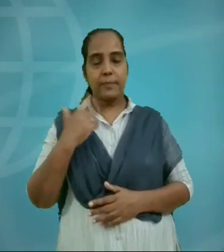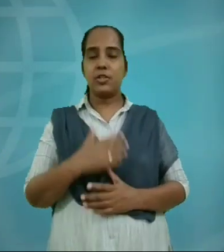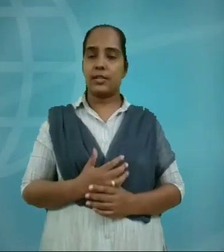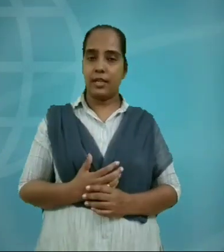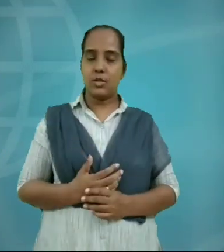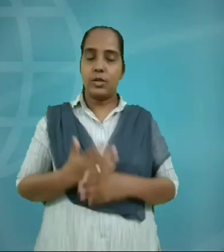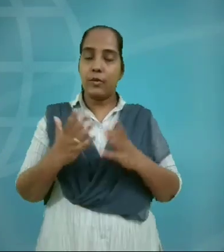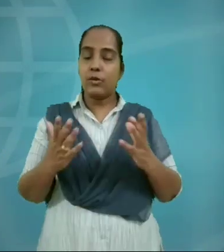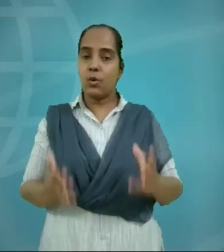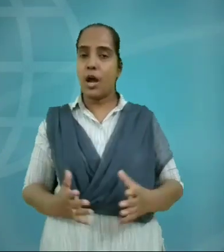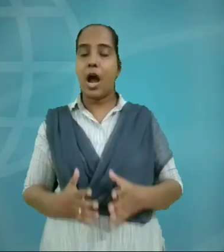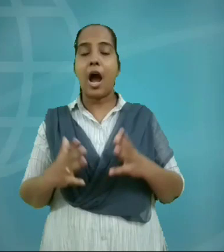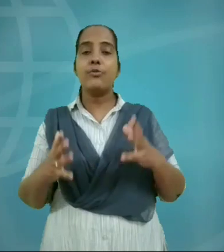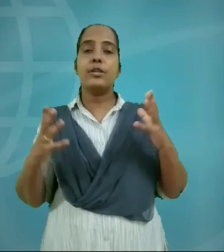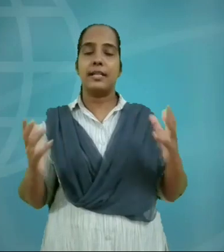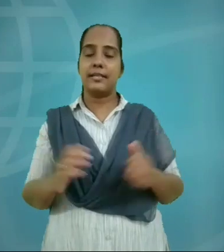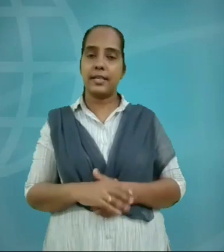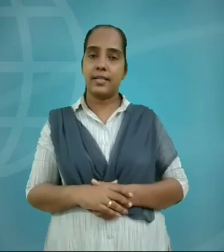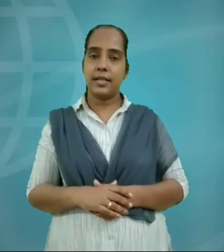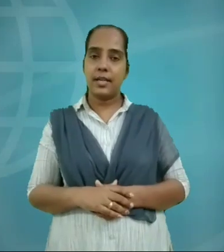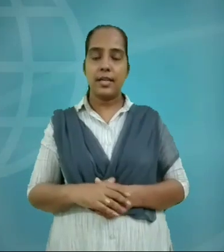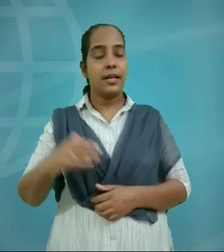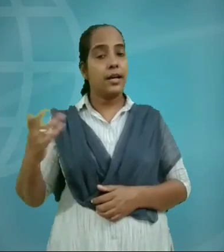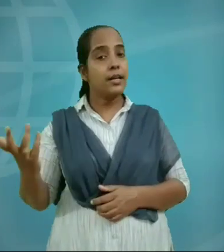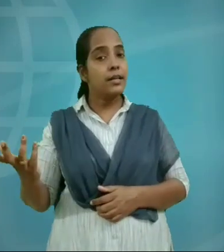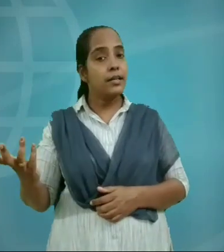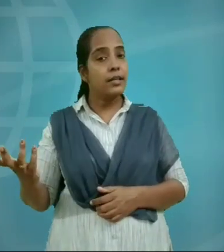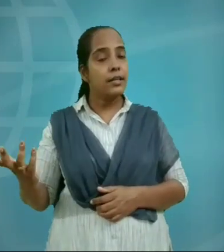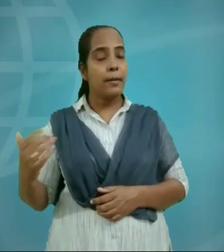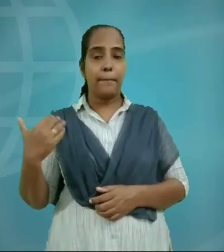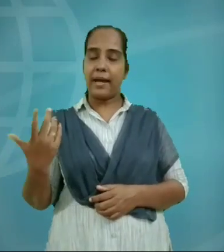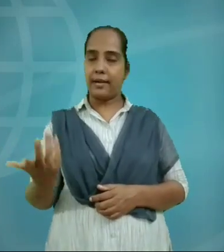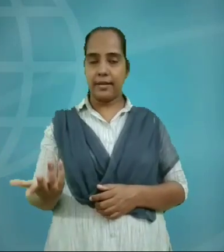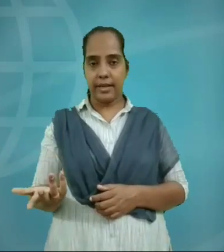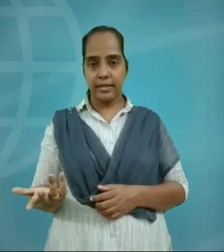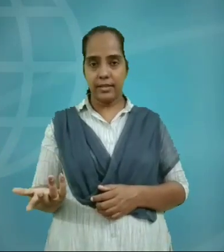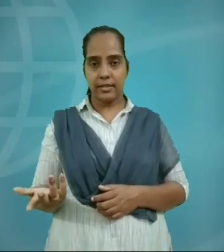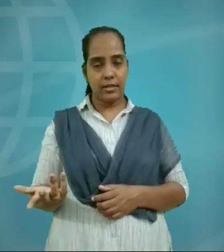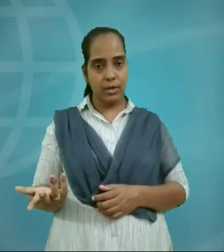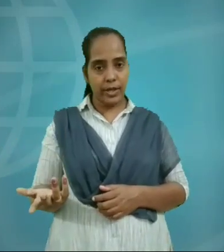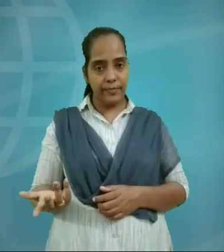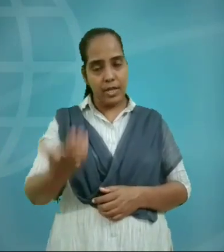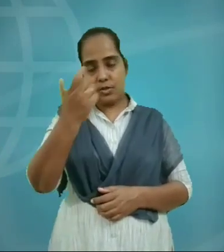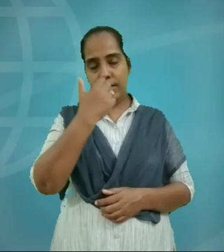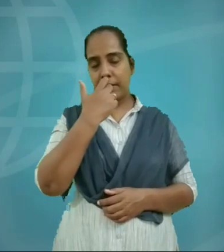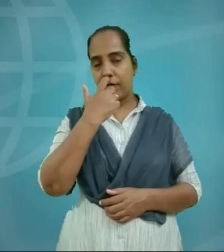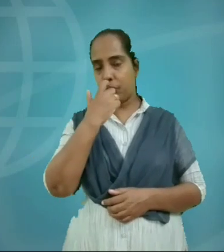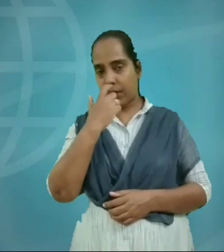much is clear. So now you know how to construct a parallel line. Okay. So let me give you a